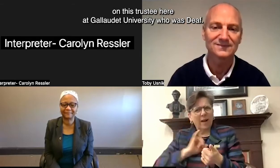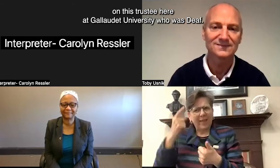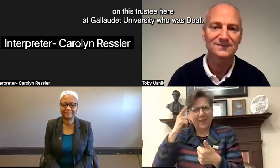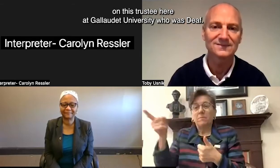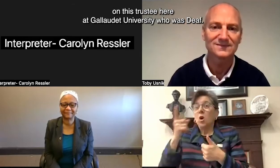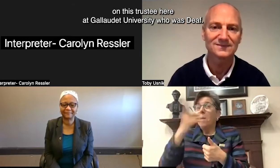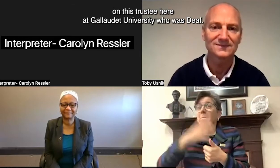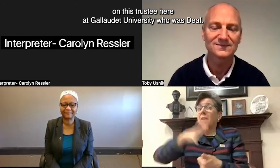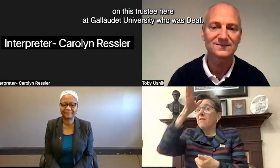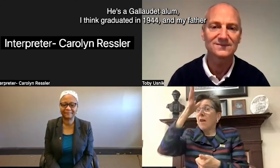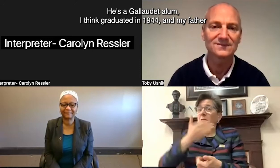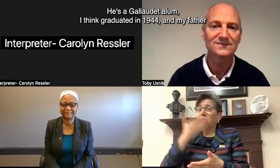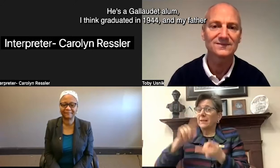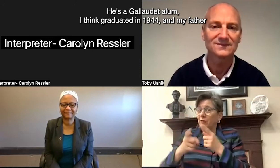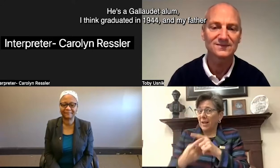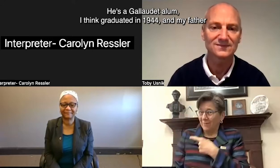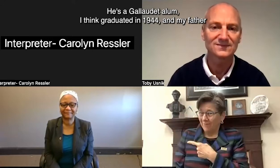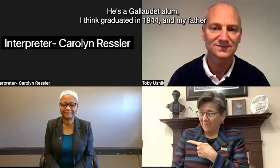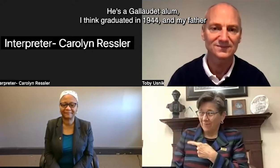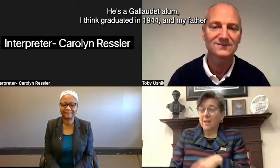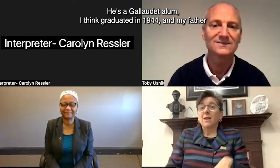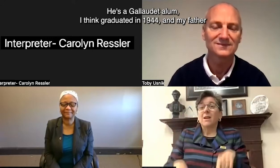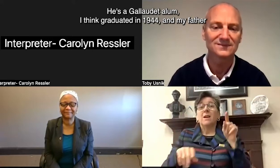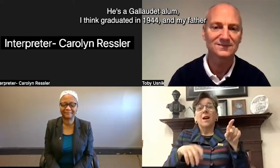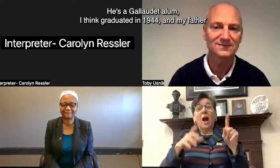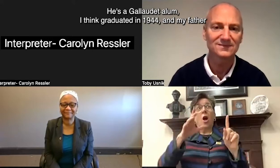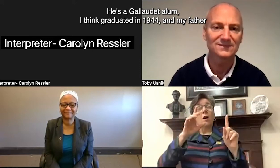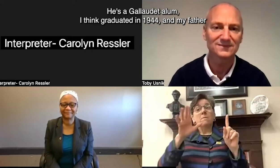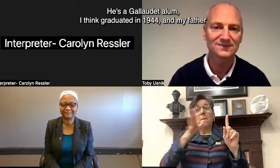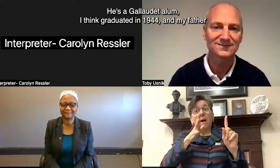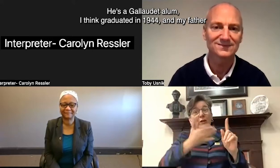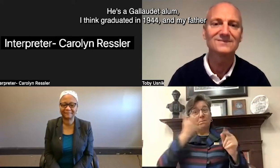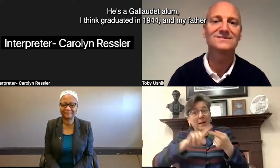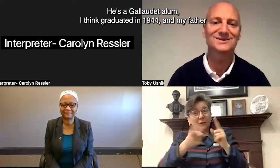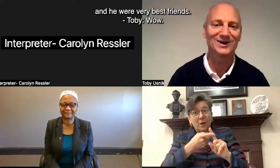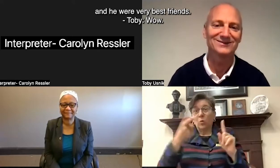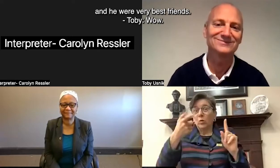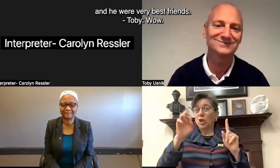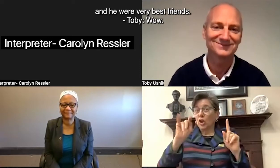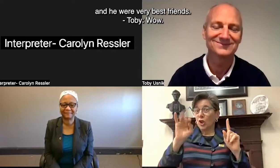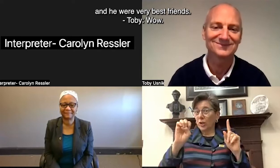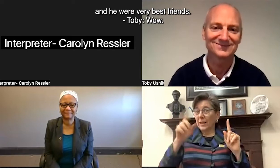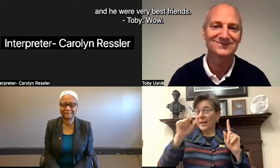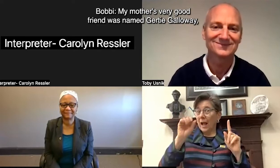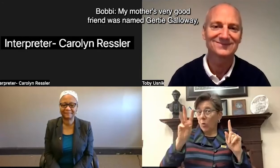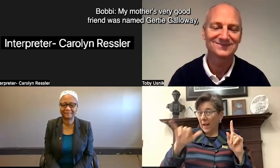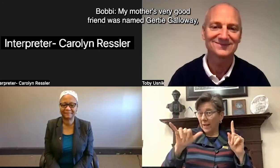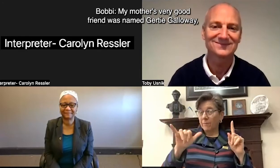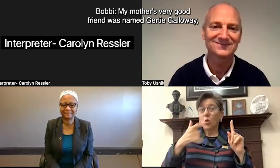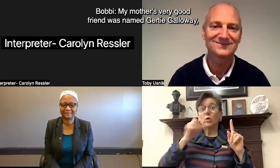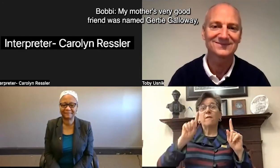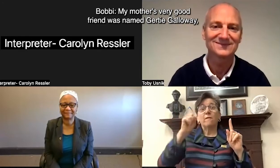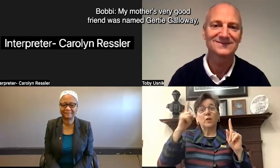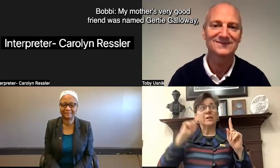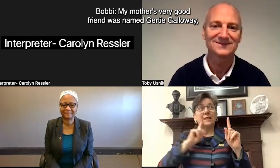He's a Gallaudet alum, I think graduated in 1954. And my father and he were very best friends. My mother's very good friend was